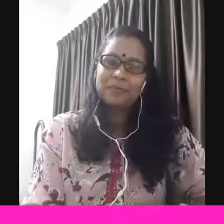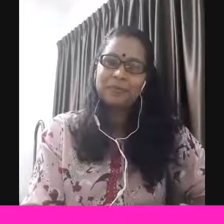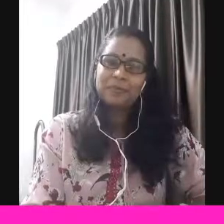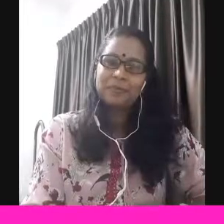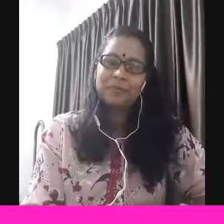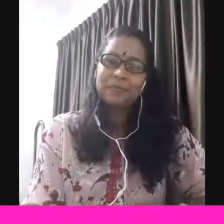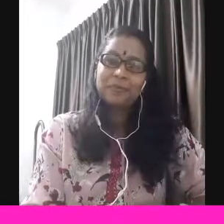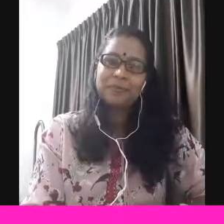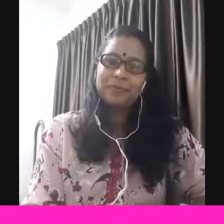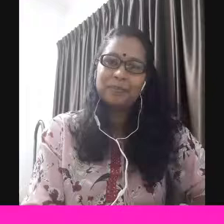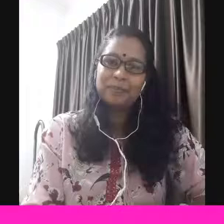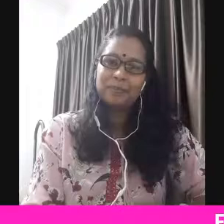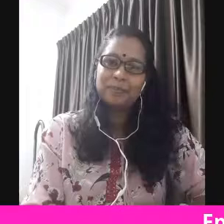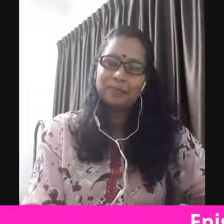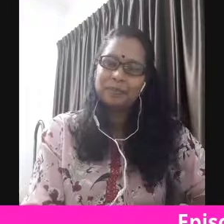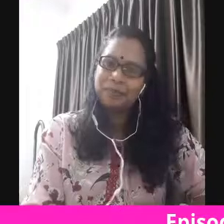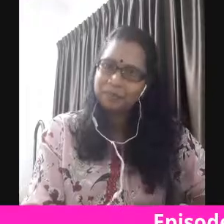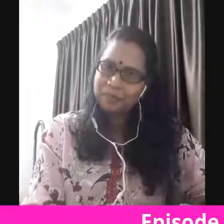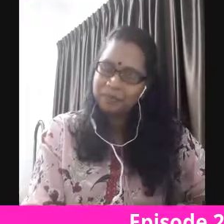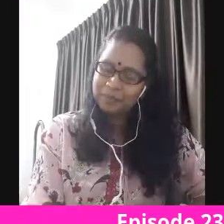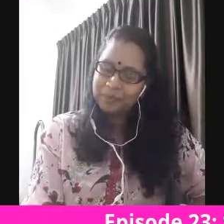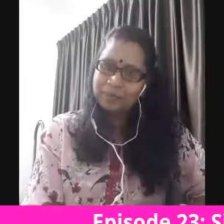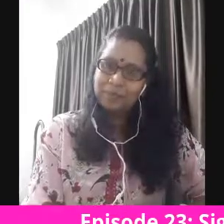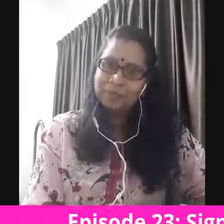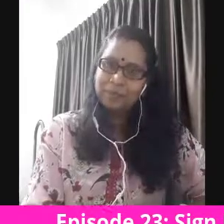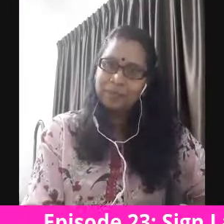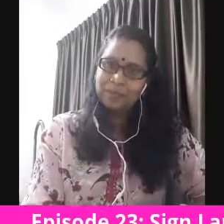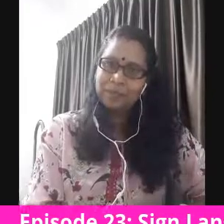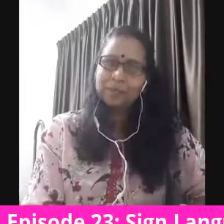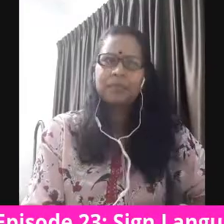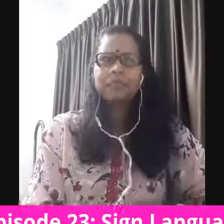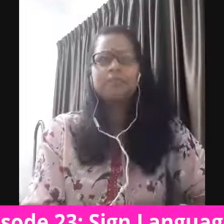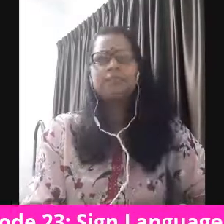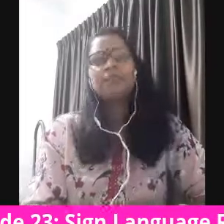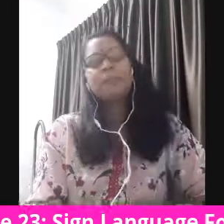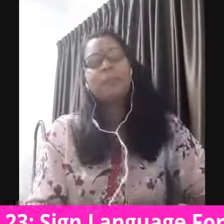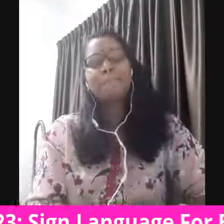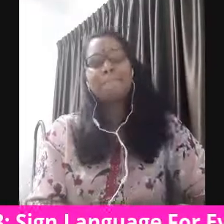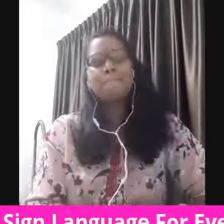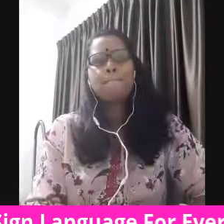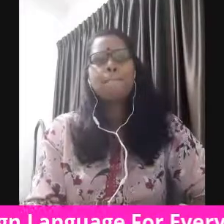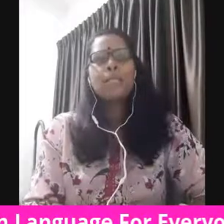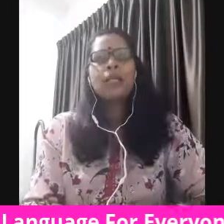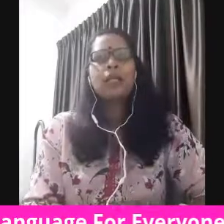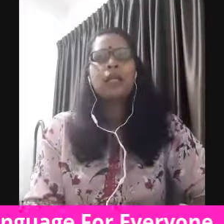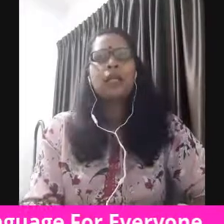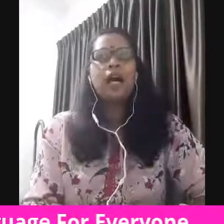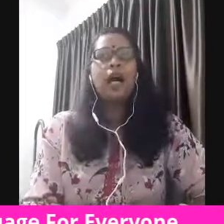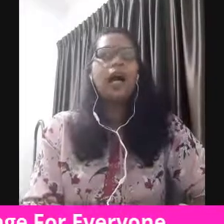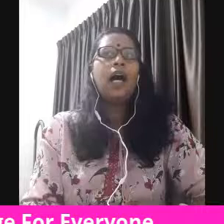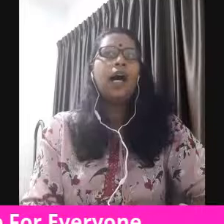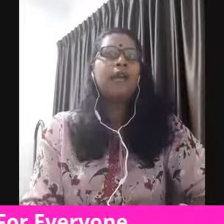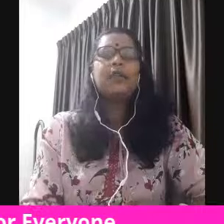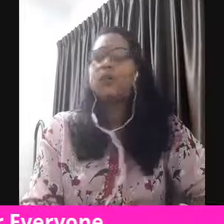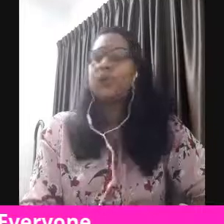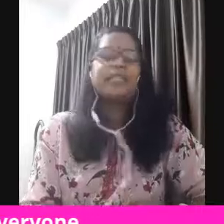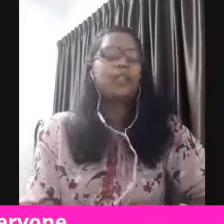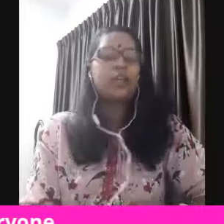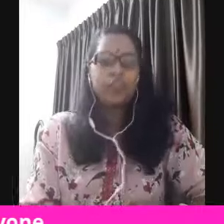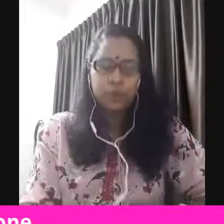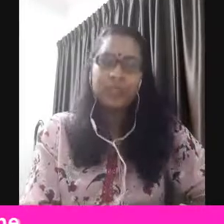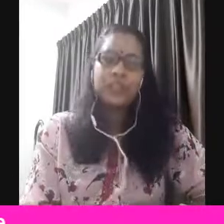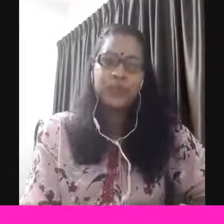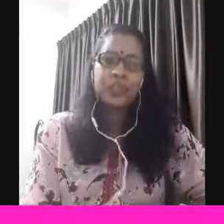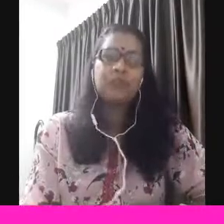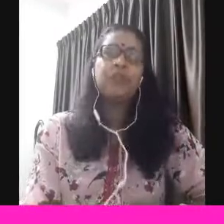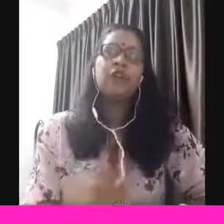yeah, the standard is there any standard syllabus for any sign language? Mm. No, it's